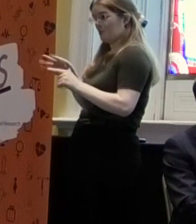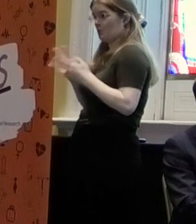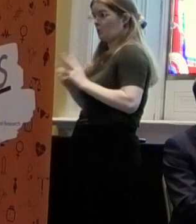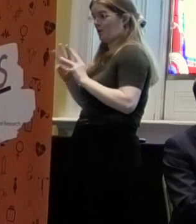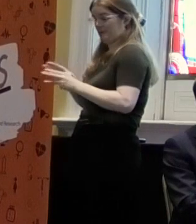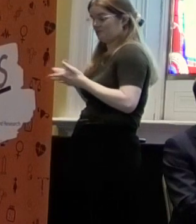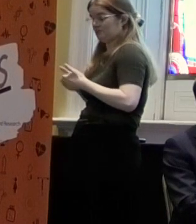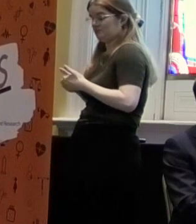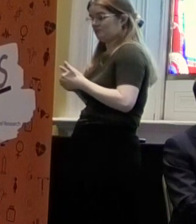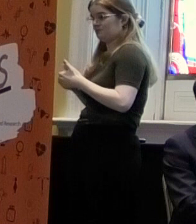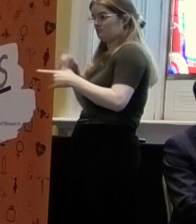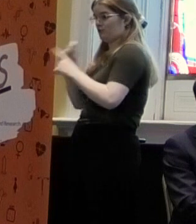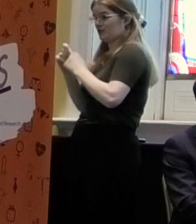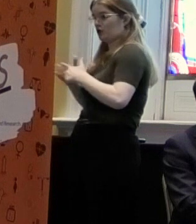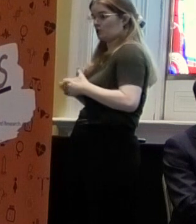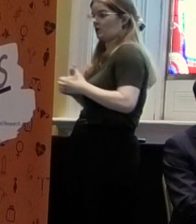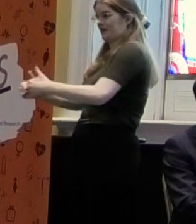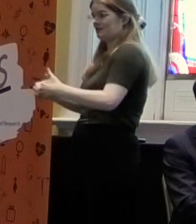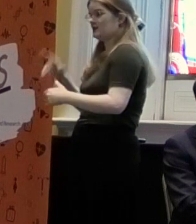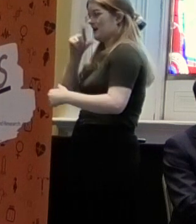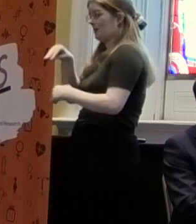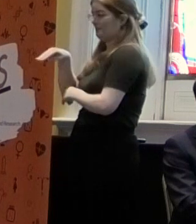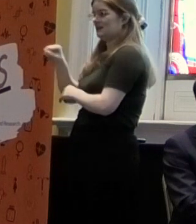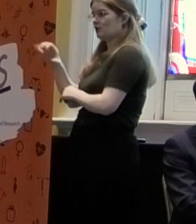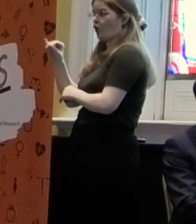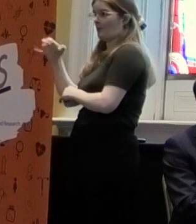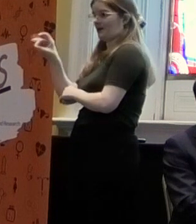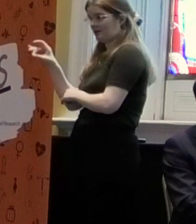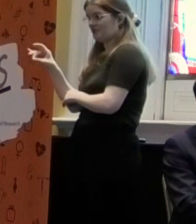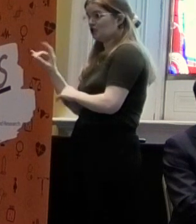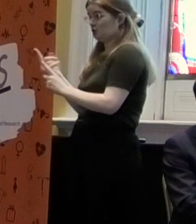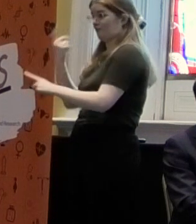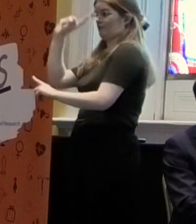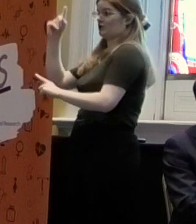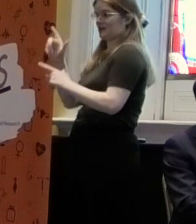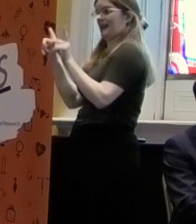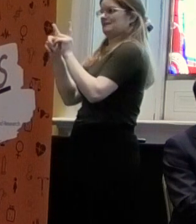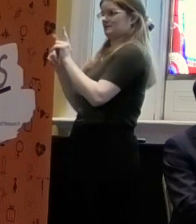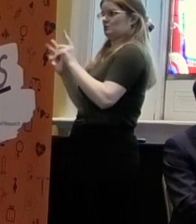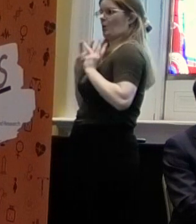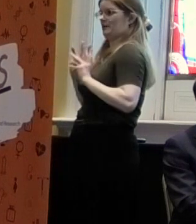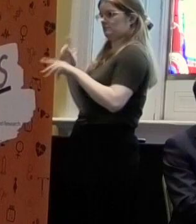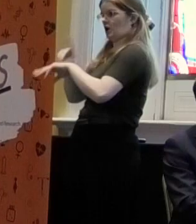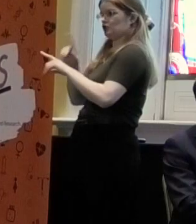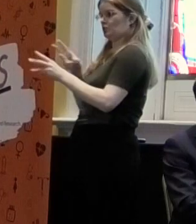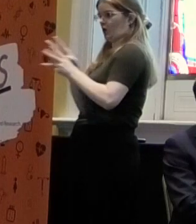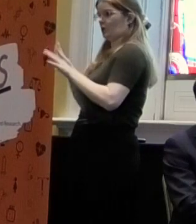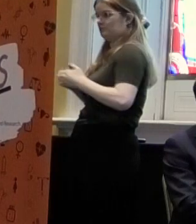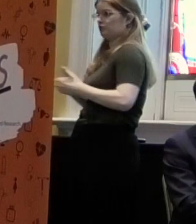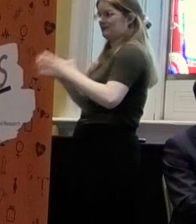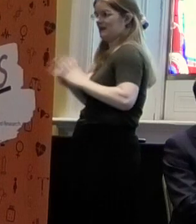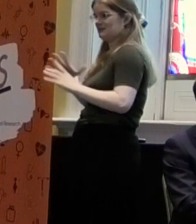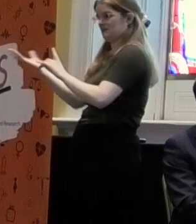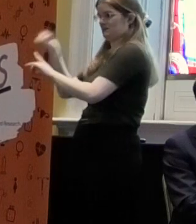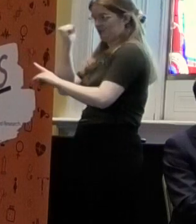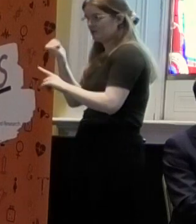else about her. Mrs. Cormack, she is our first female licentiate. And in fact, the first sort of about the half dozen licenses